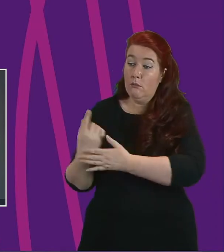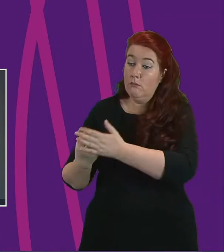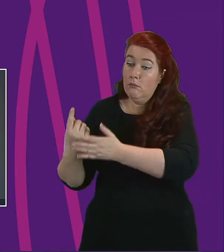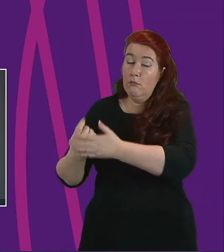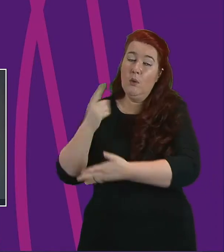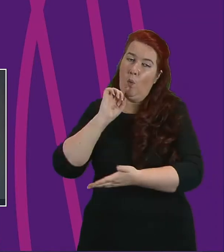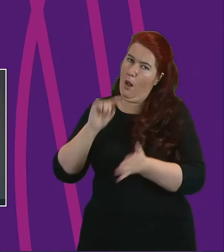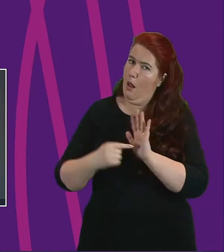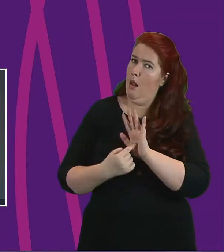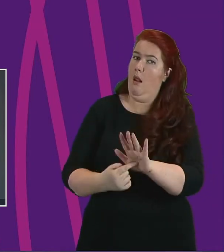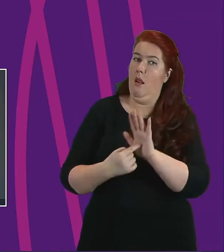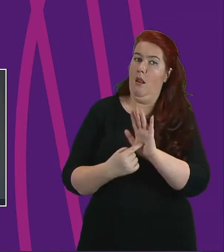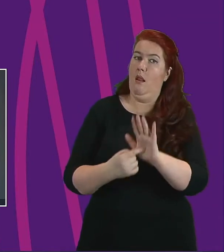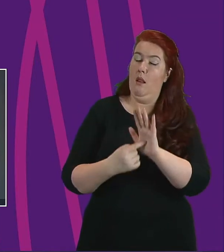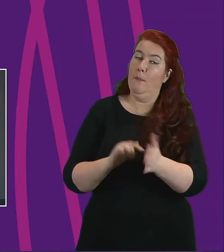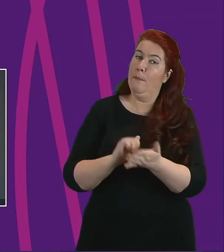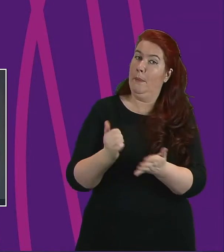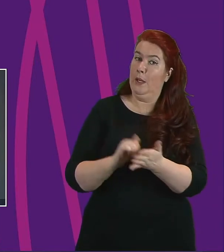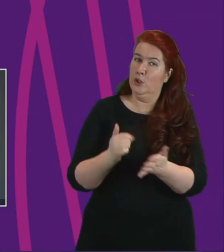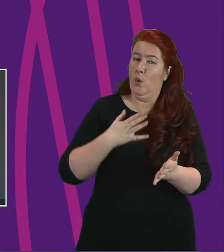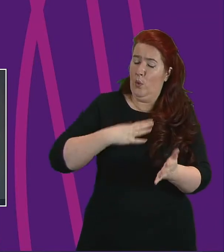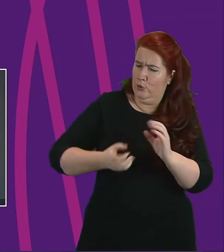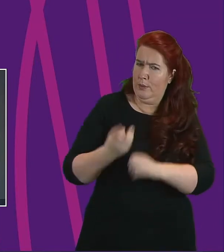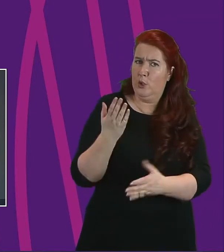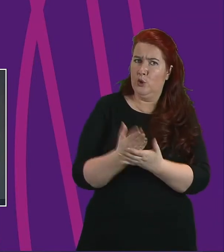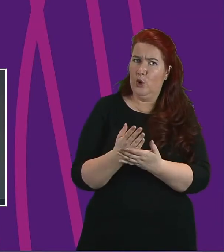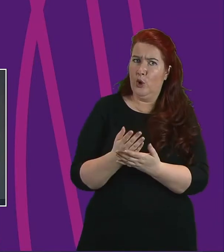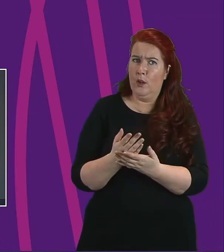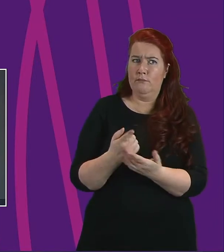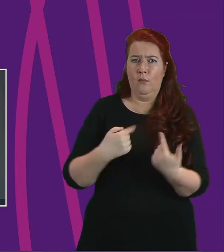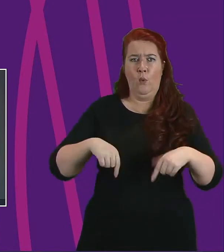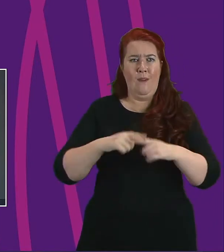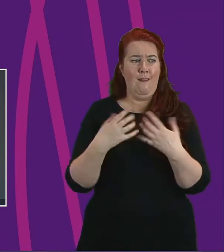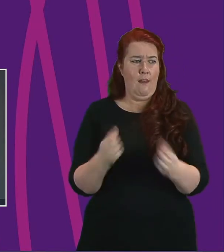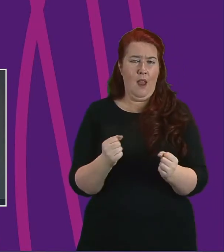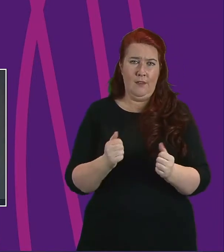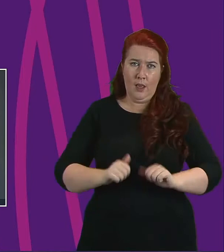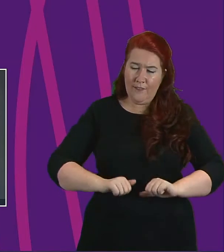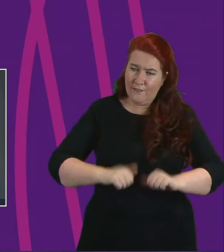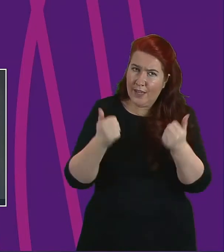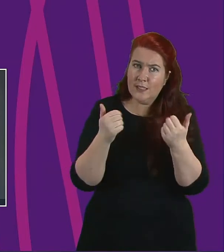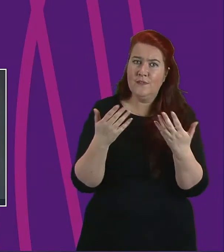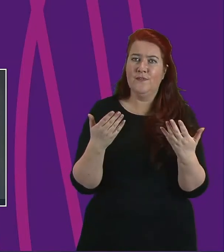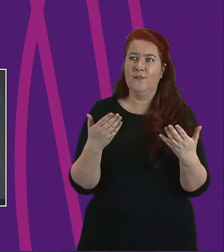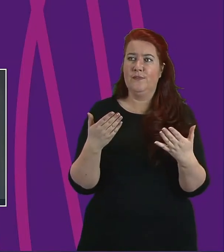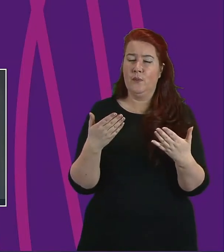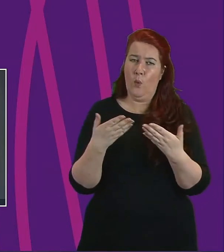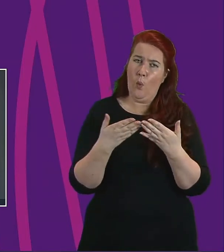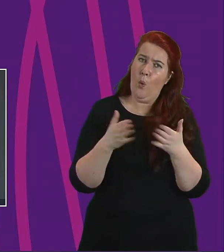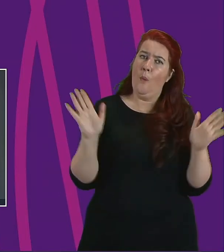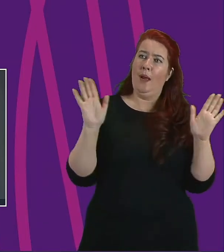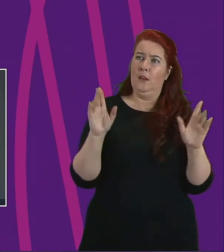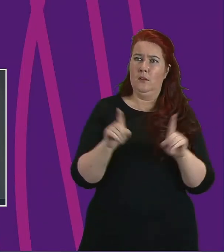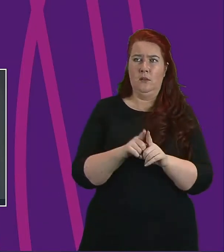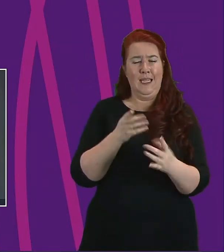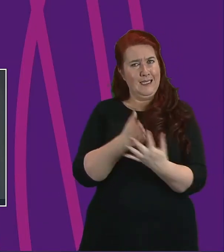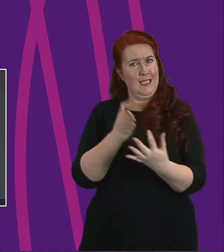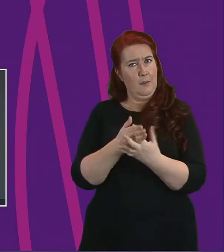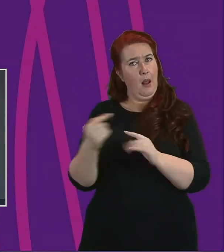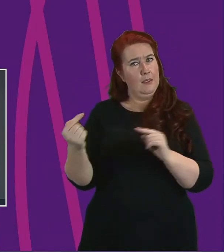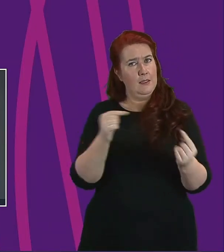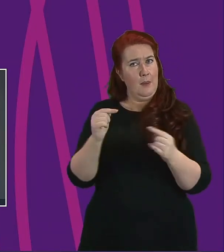to ensure that we can have an effective and open and accessible debate